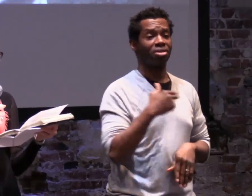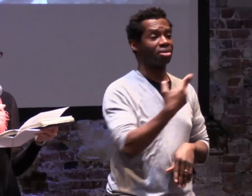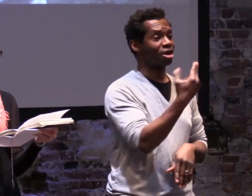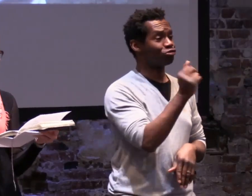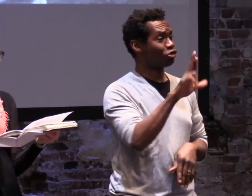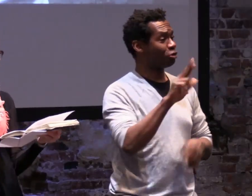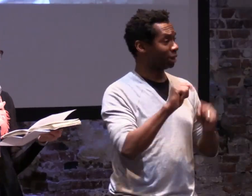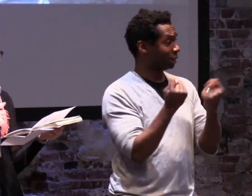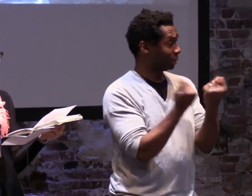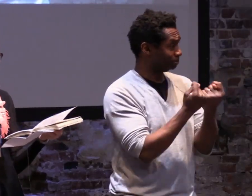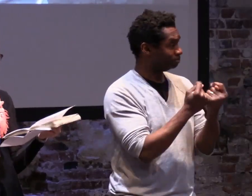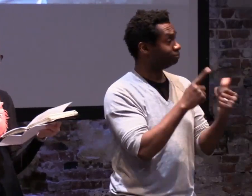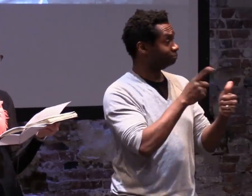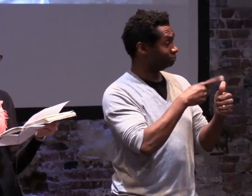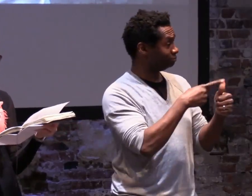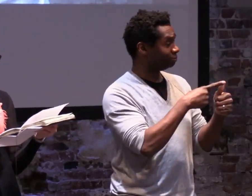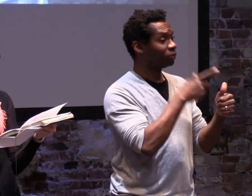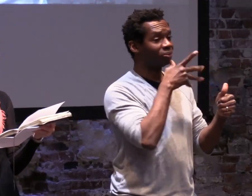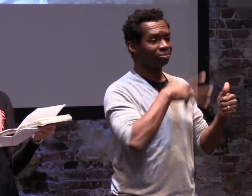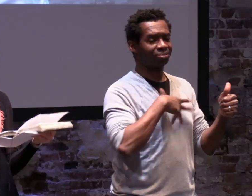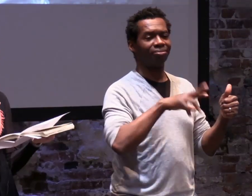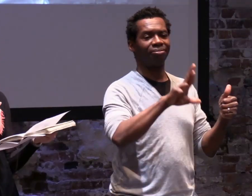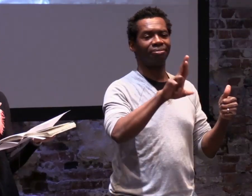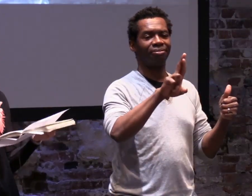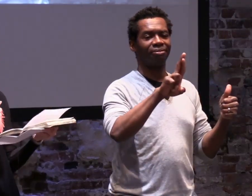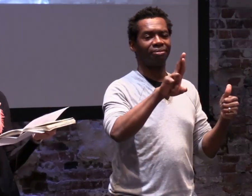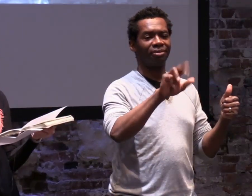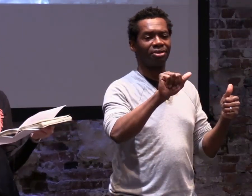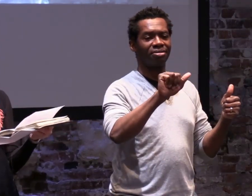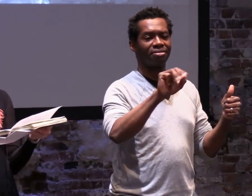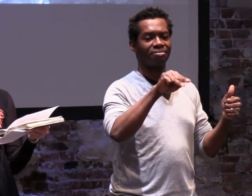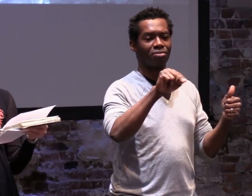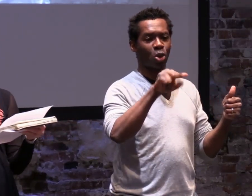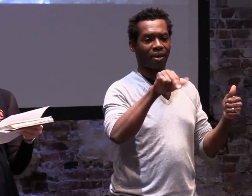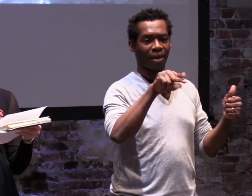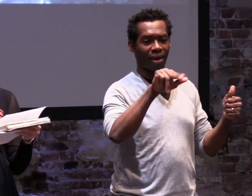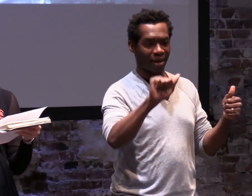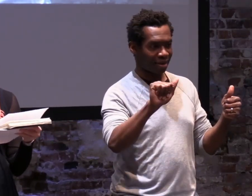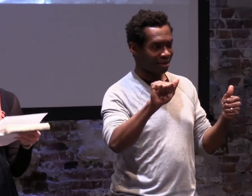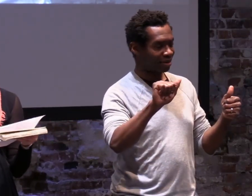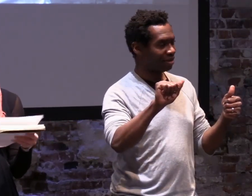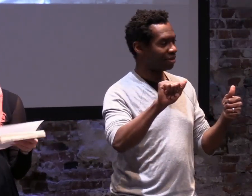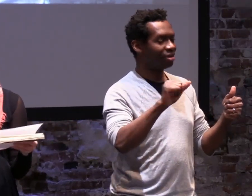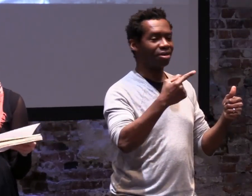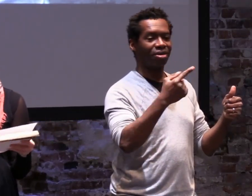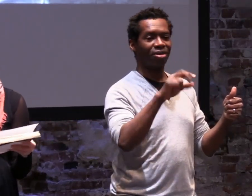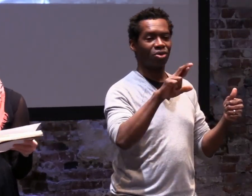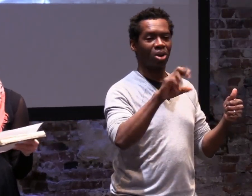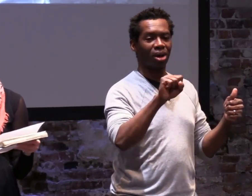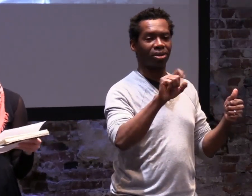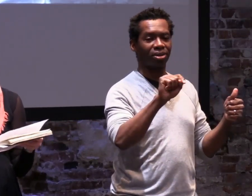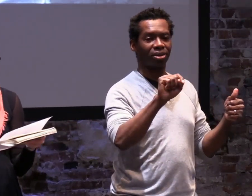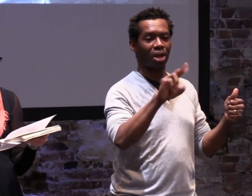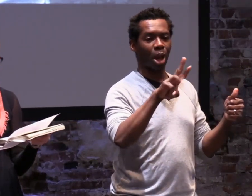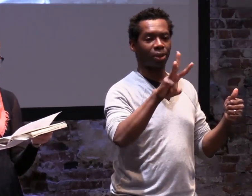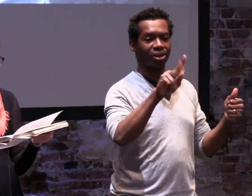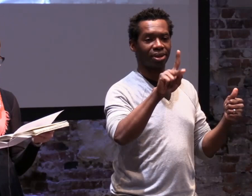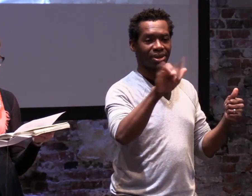Producer Ramona Ostrowski and associate producer Stokely, who have been leaders in co-organizing this event